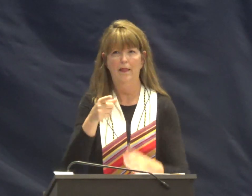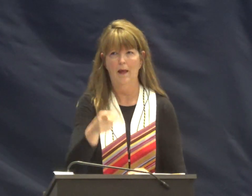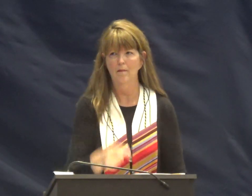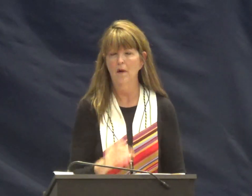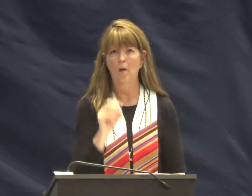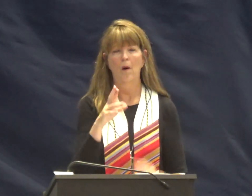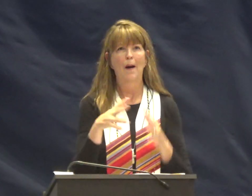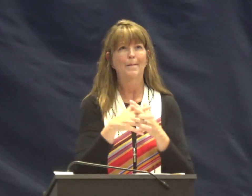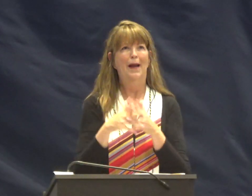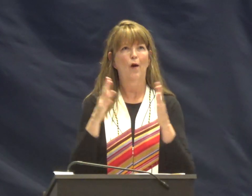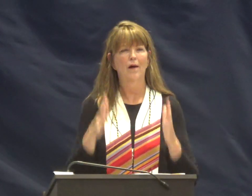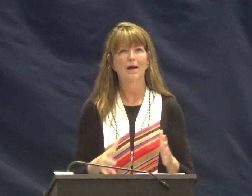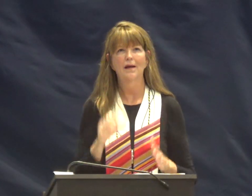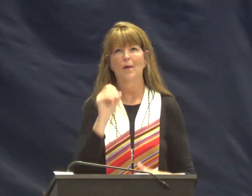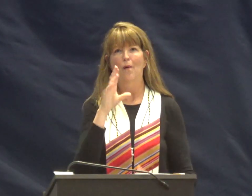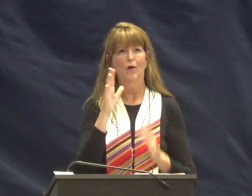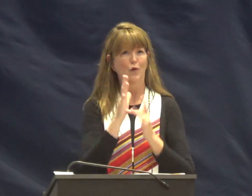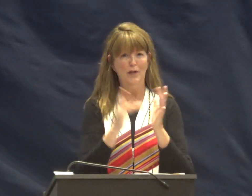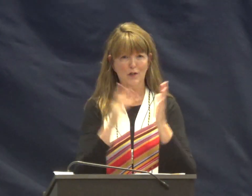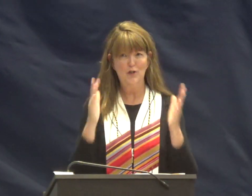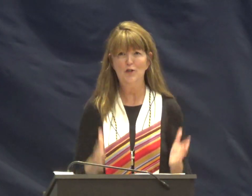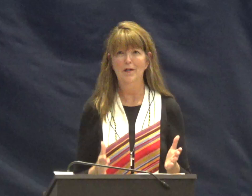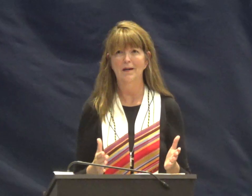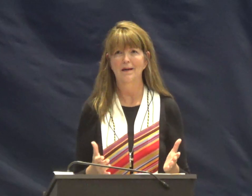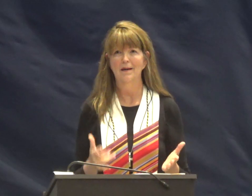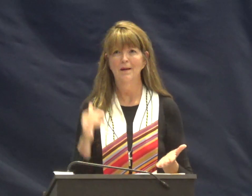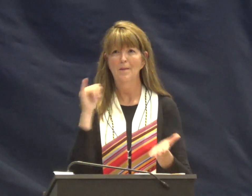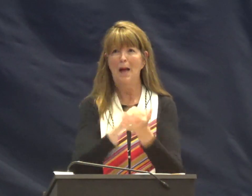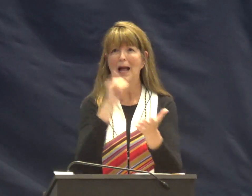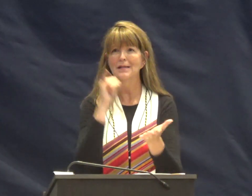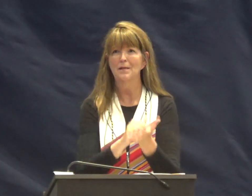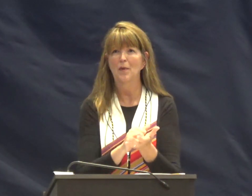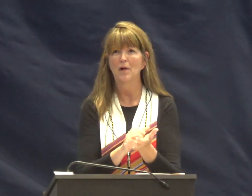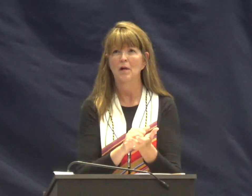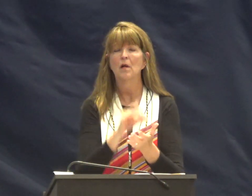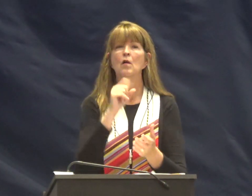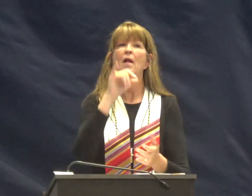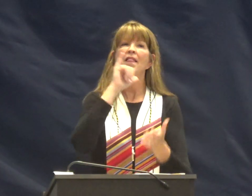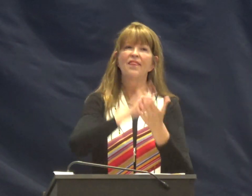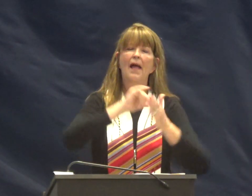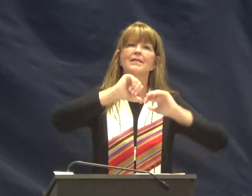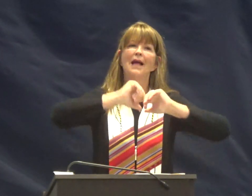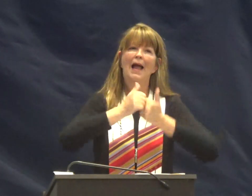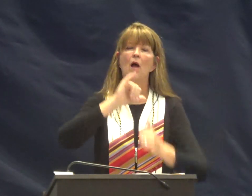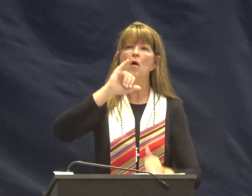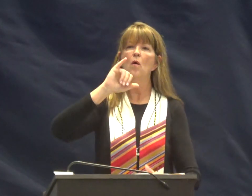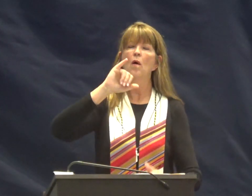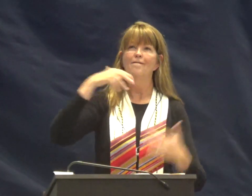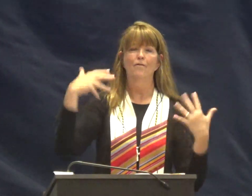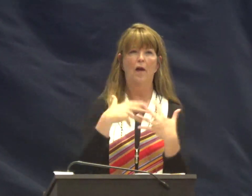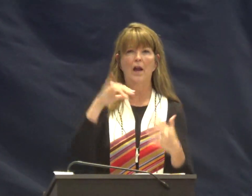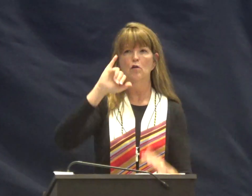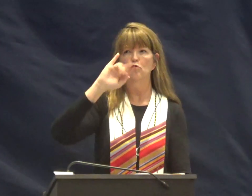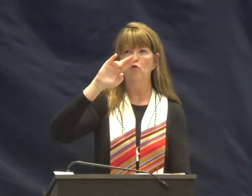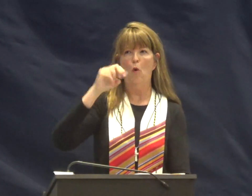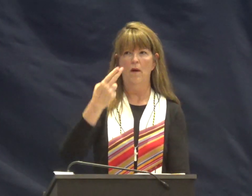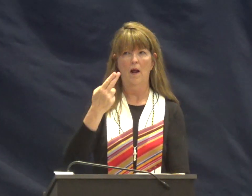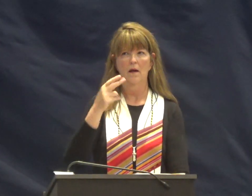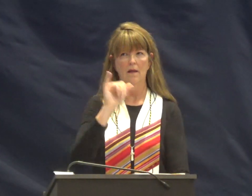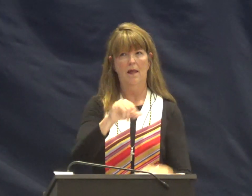You know, ISIS wouldn't even allow a woman or an American or a Christian near them. Well, that's